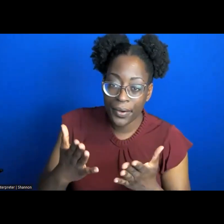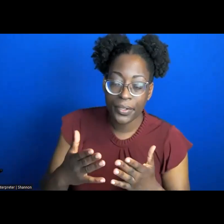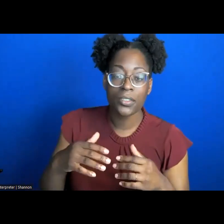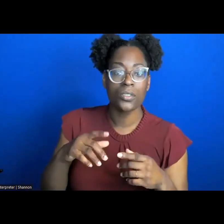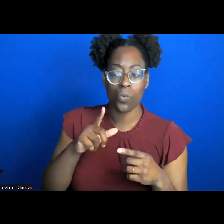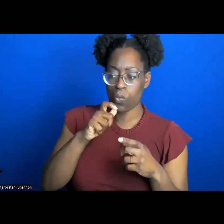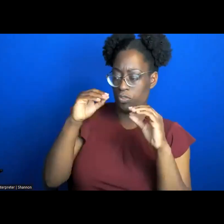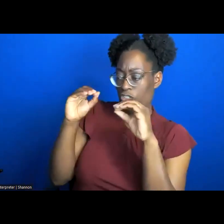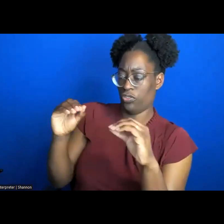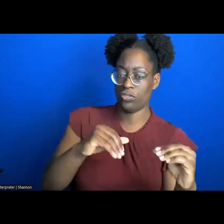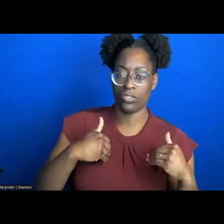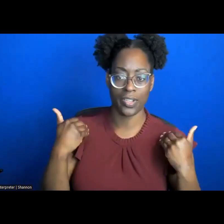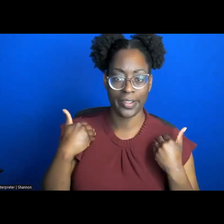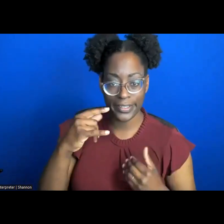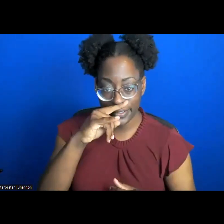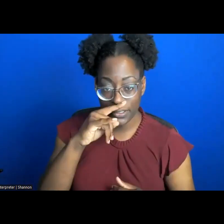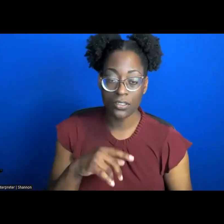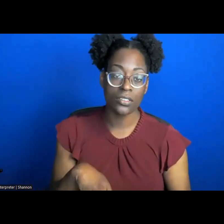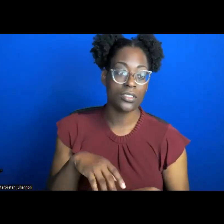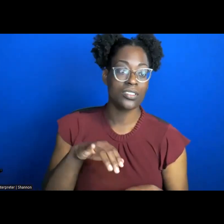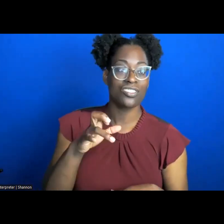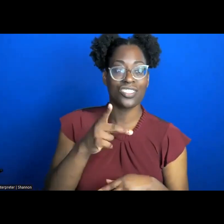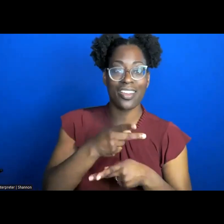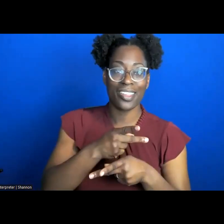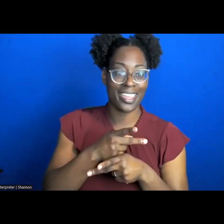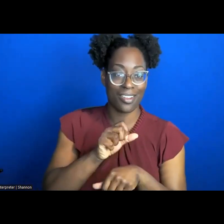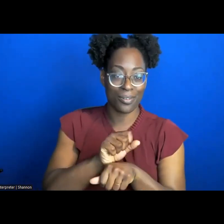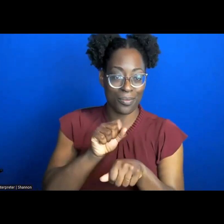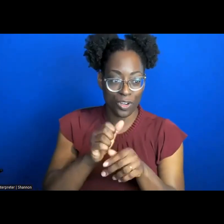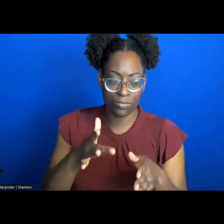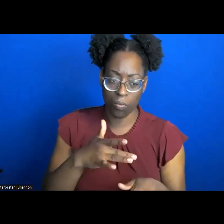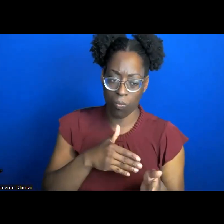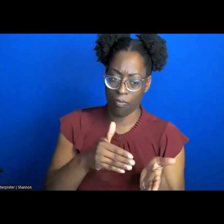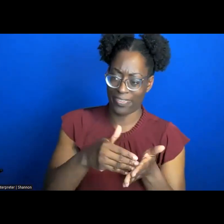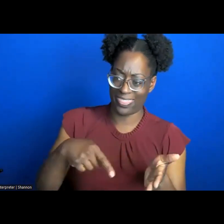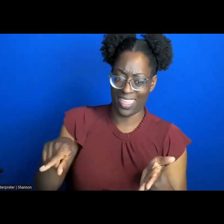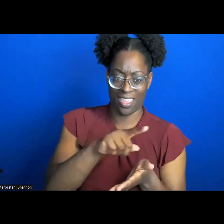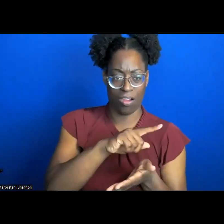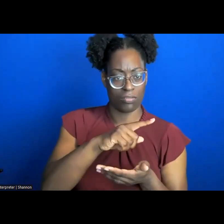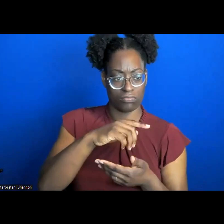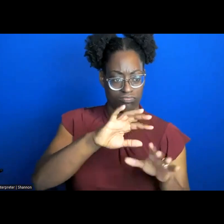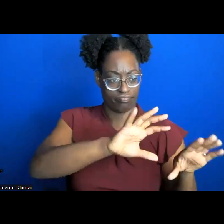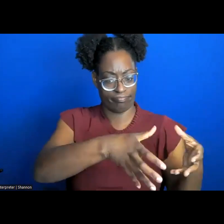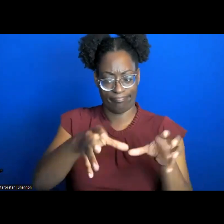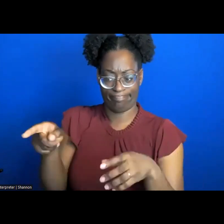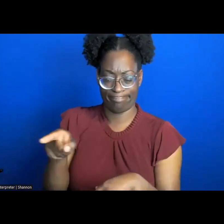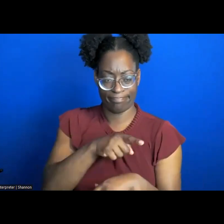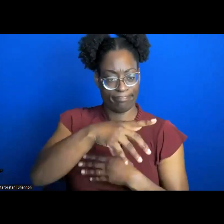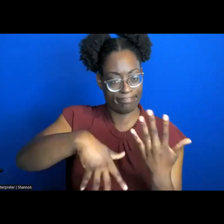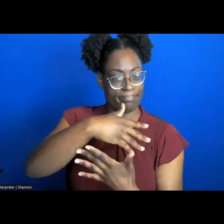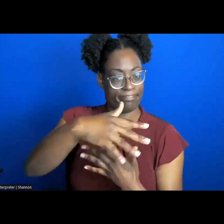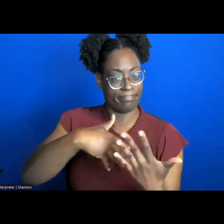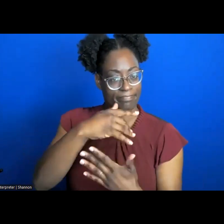preschool teachers and other childcare workers, spend the most time with young children. And Trying Together uses the